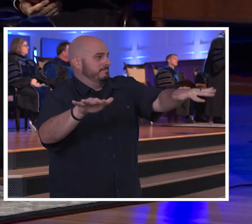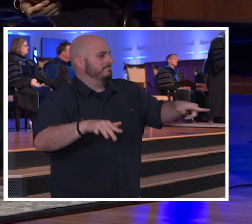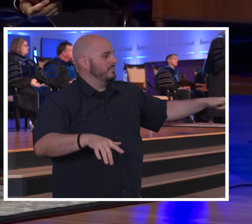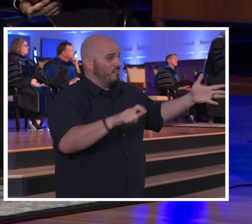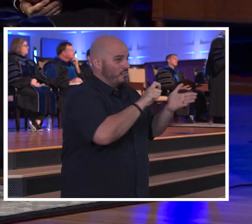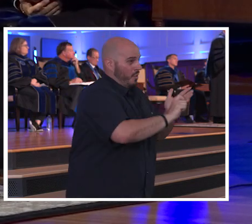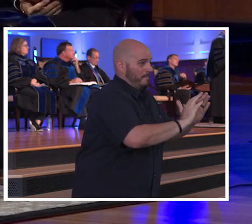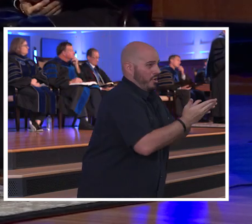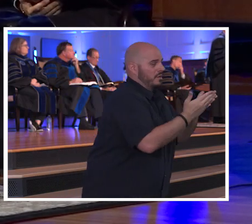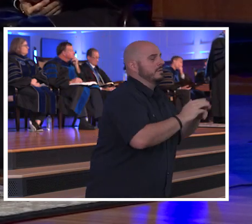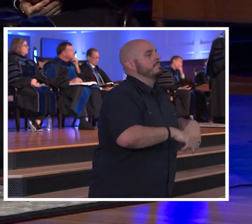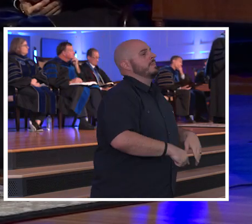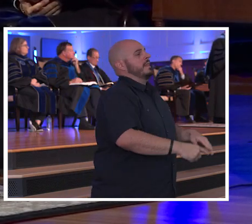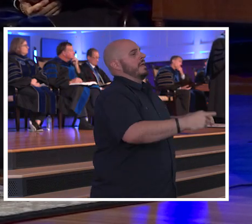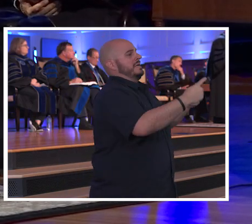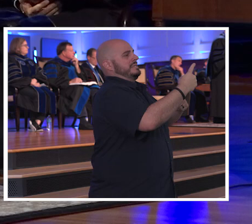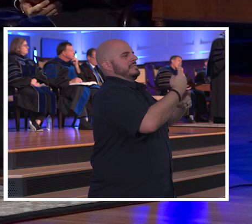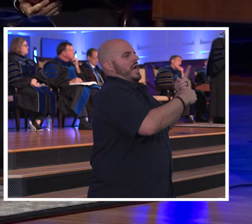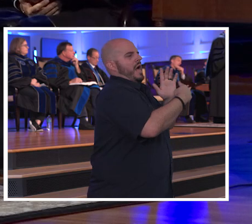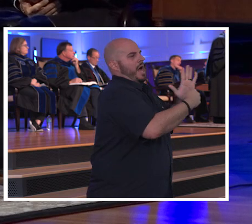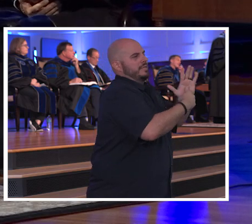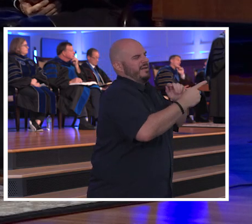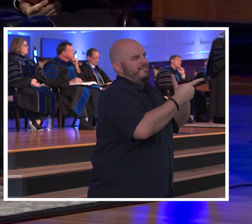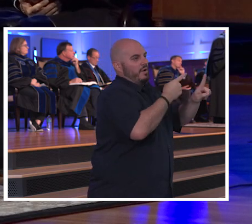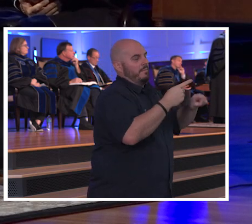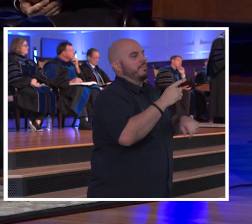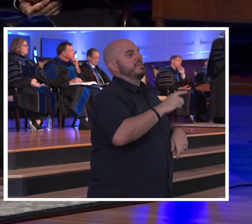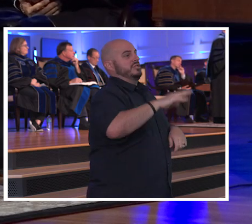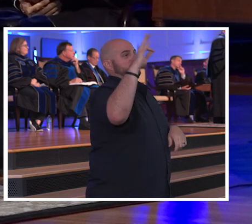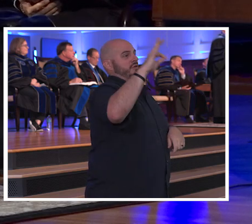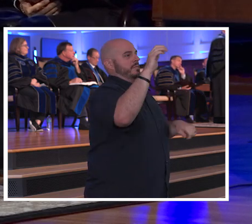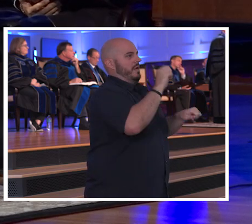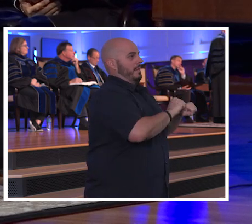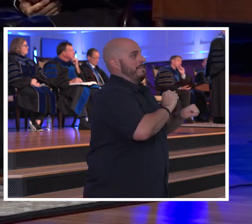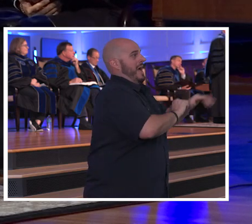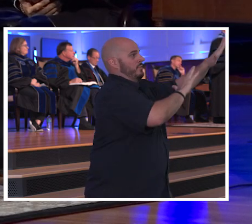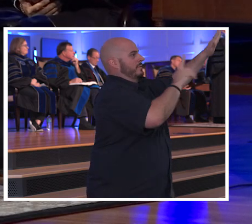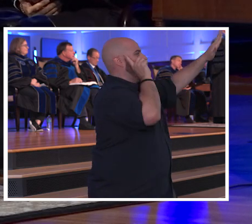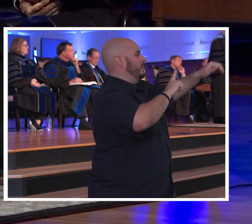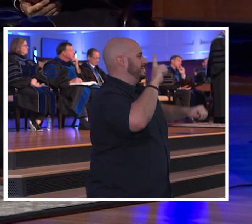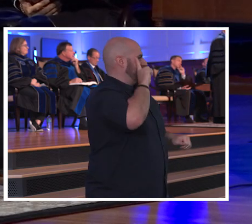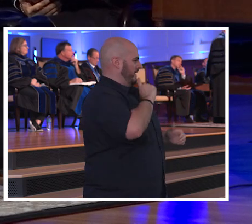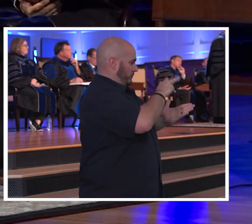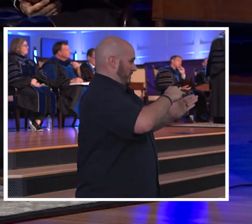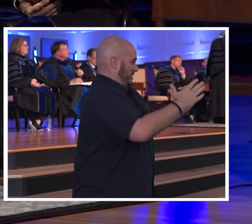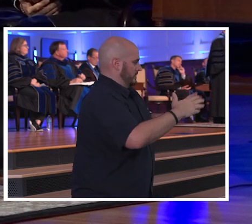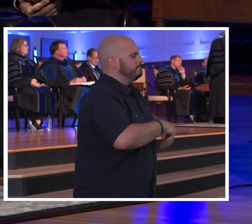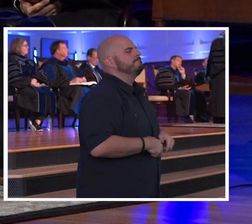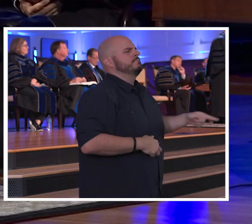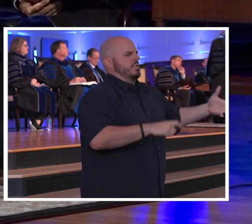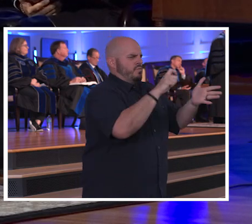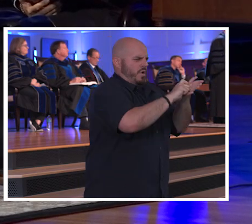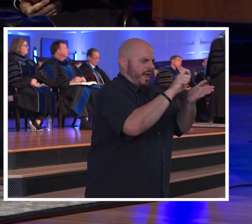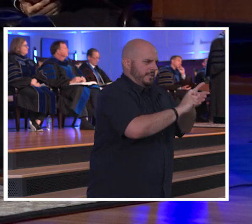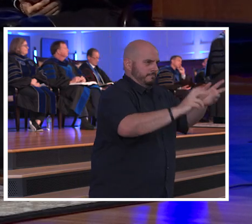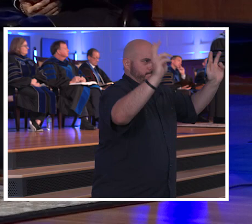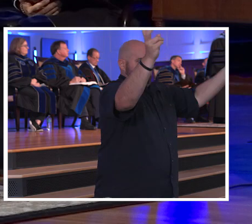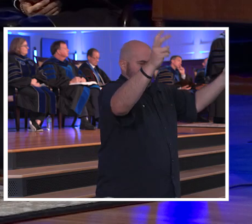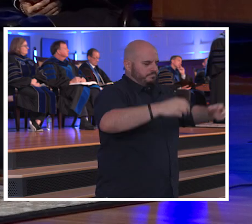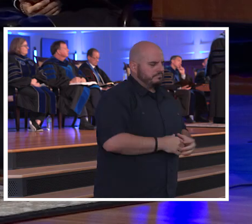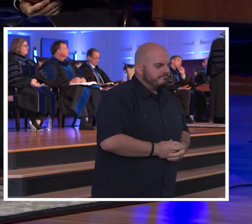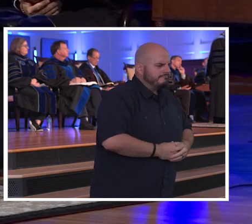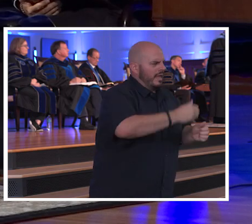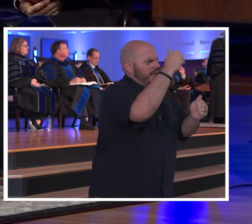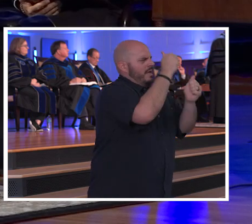from the Sermon on the Mount for Deaf Readers. And this is what she writes in that book. Every person is